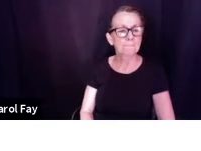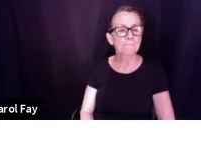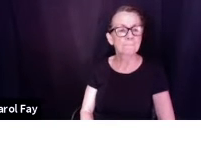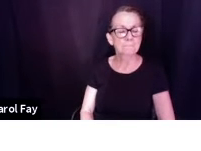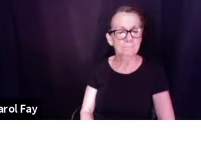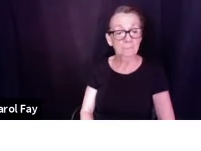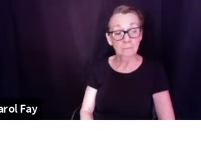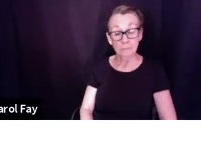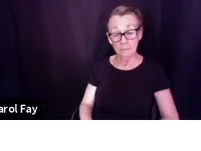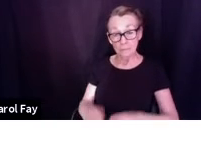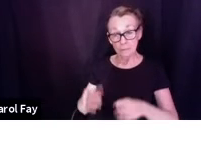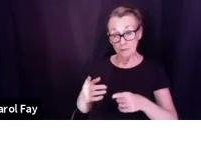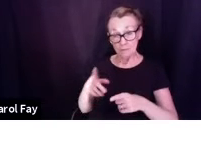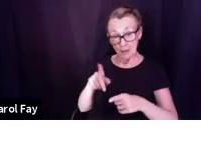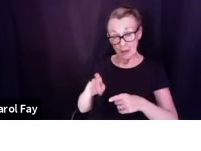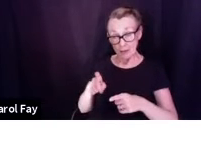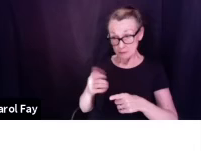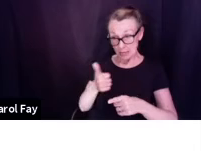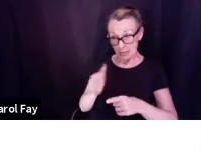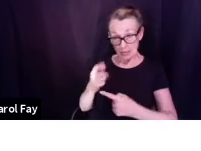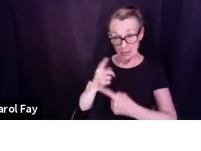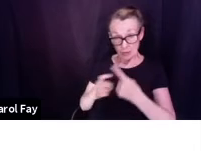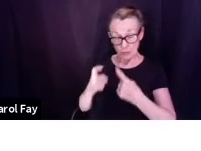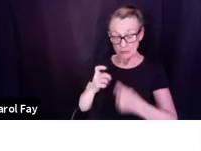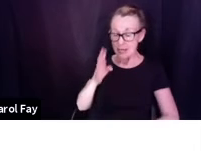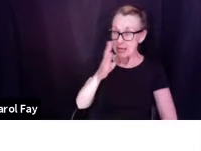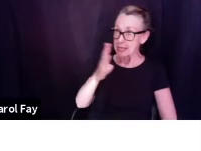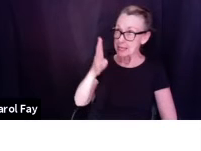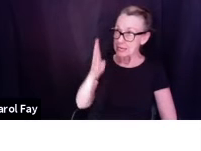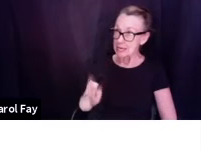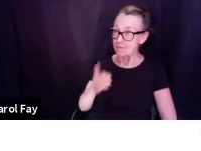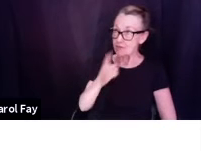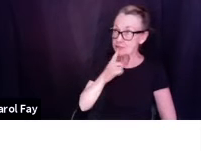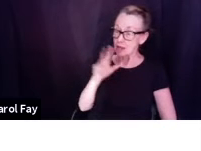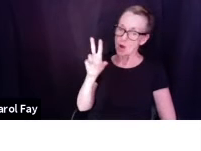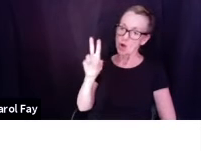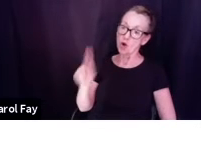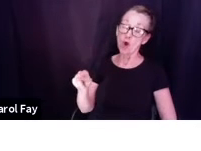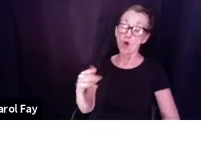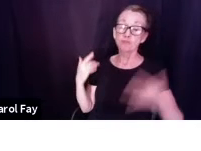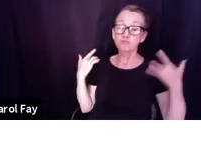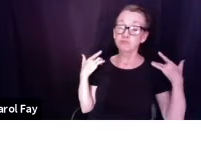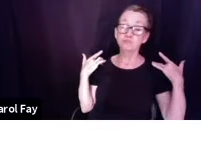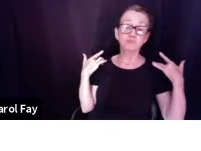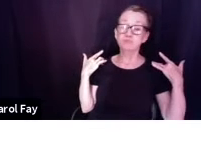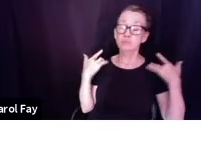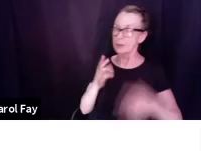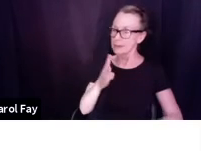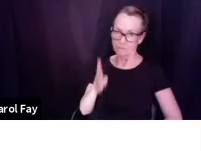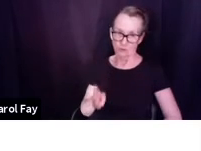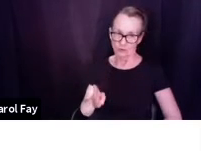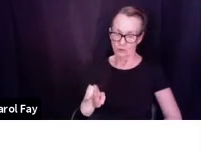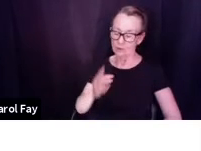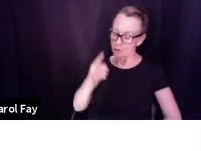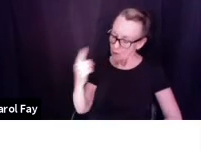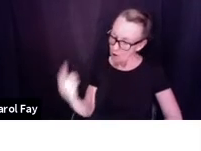When they ask, do you have questions for us? Never say, no, I don't have any questions. You always be prepared and